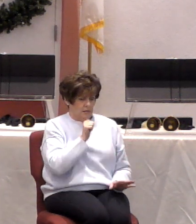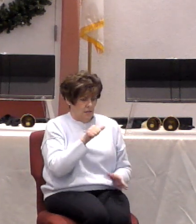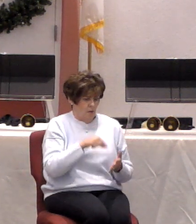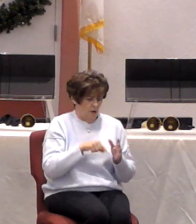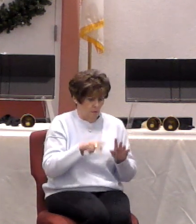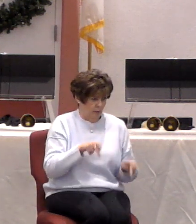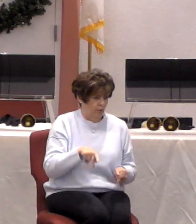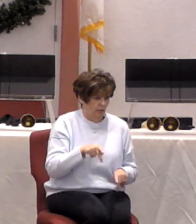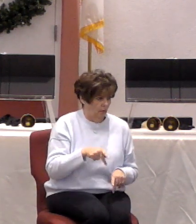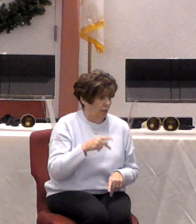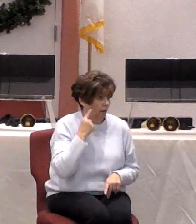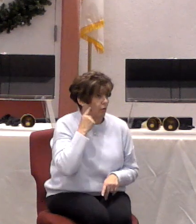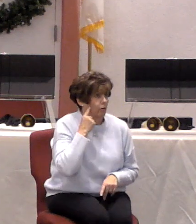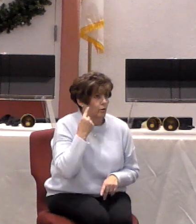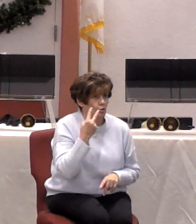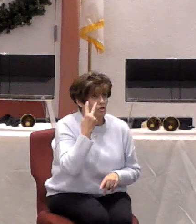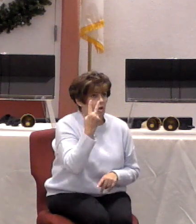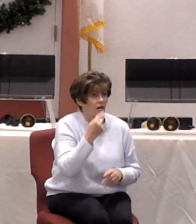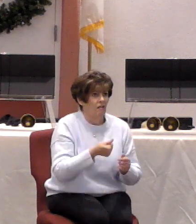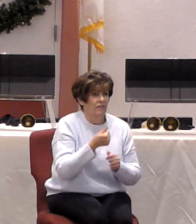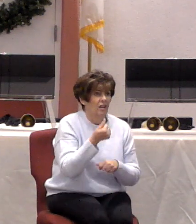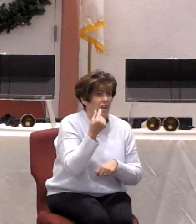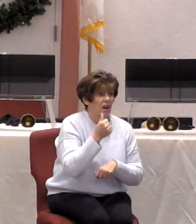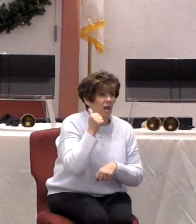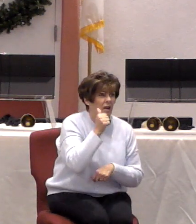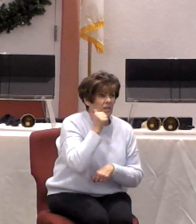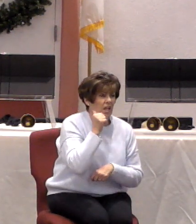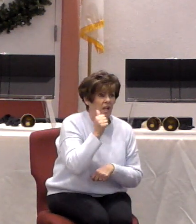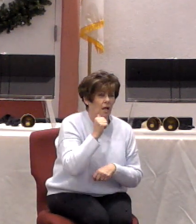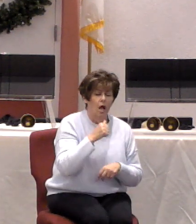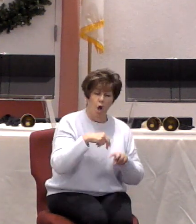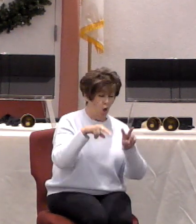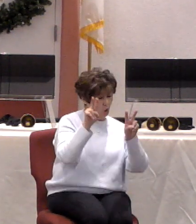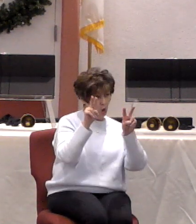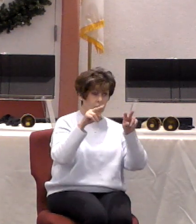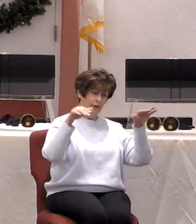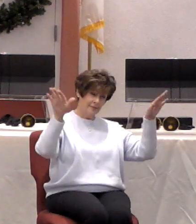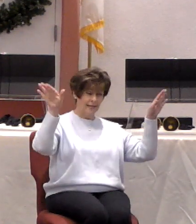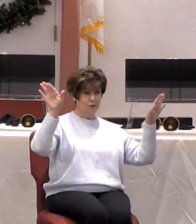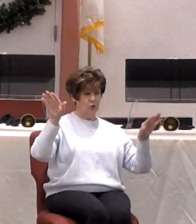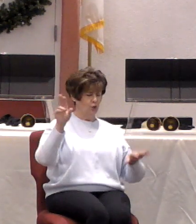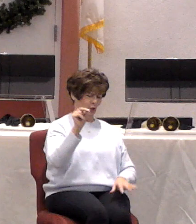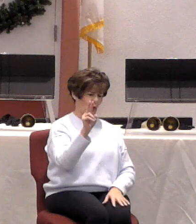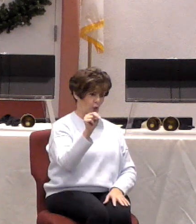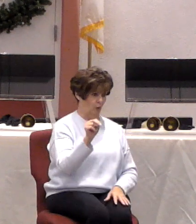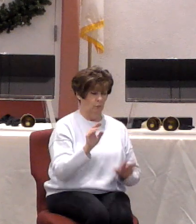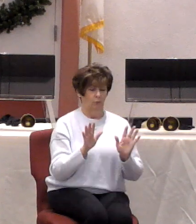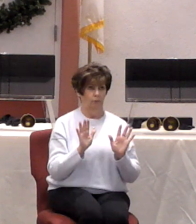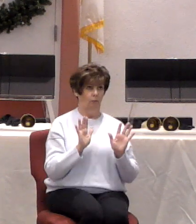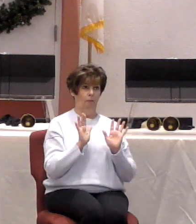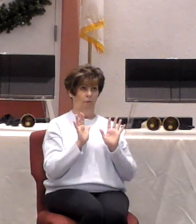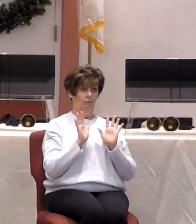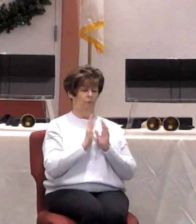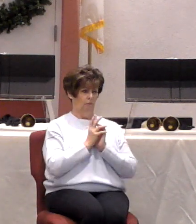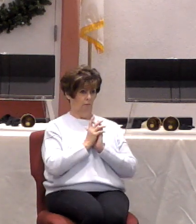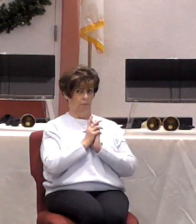that they could just take in stride of, "Oh yeah, look, there's an angel." It wasn't that kind of an event. It was the type of event that